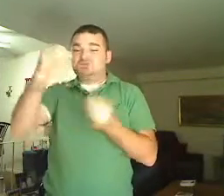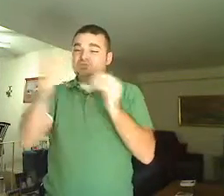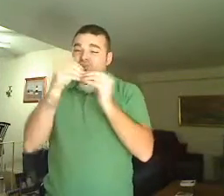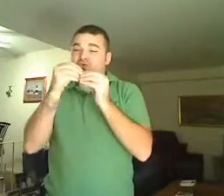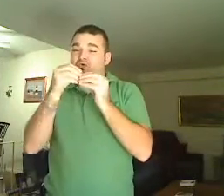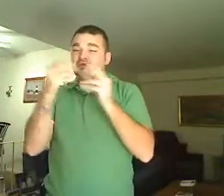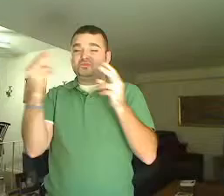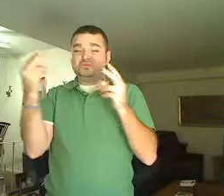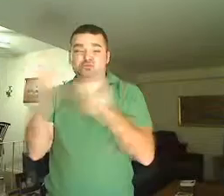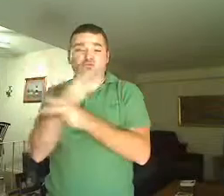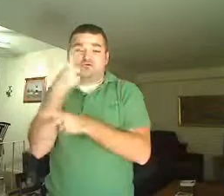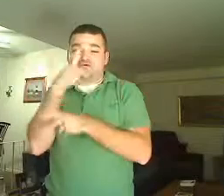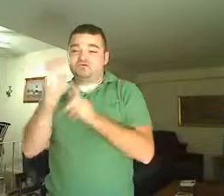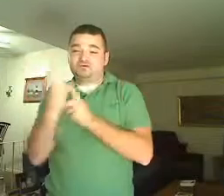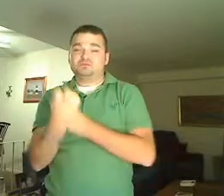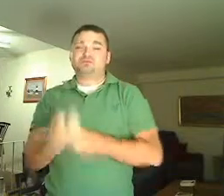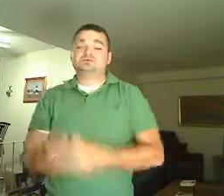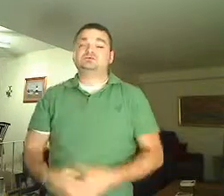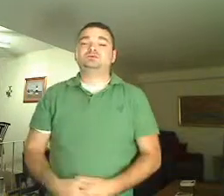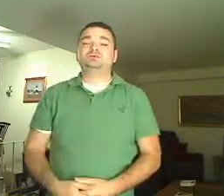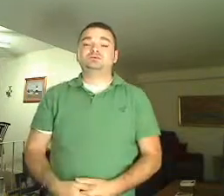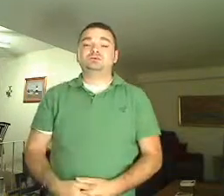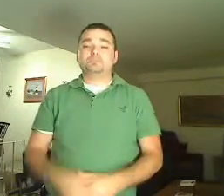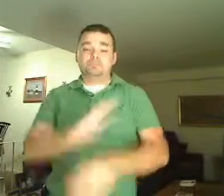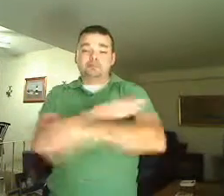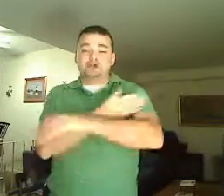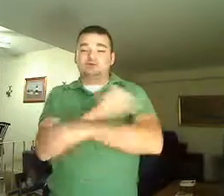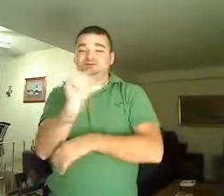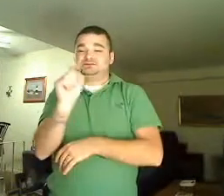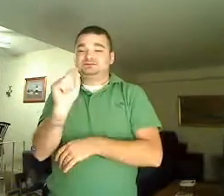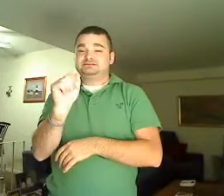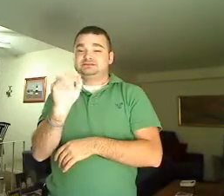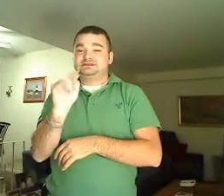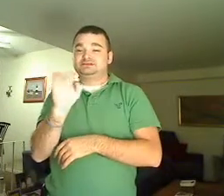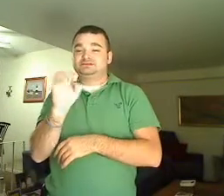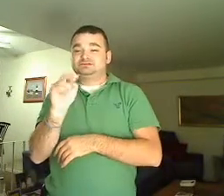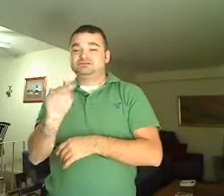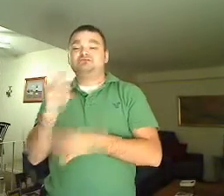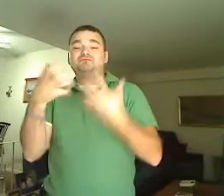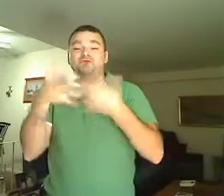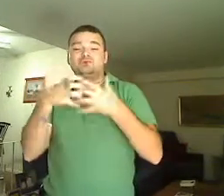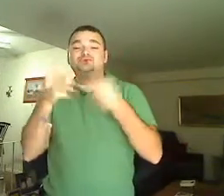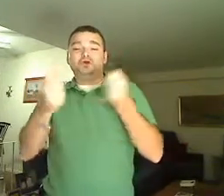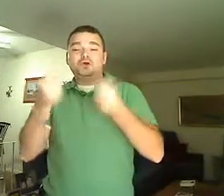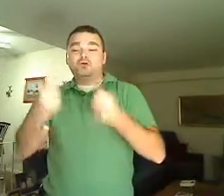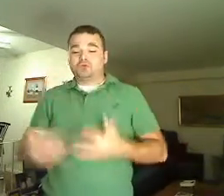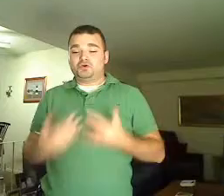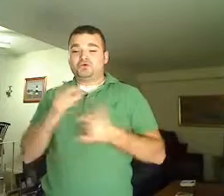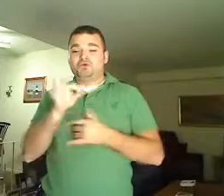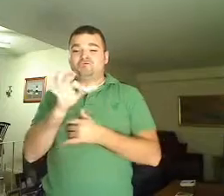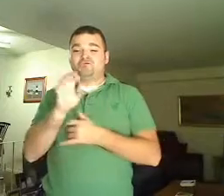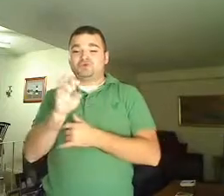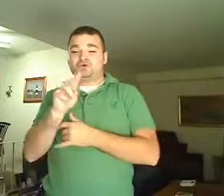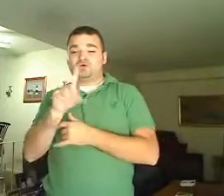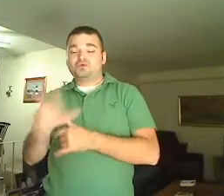our environment. Power stations, factories, and cars all burn fuels, and therefore they all produce polluting